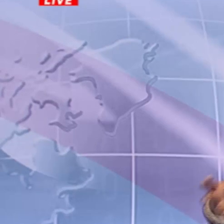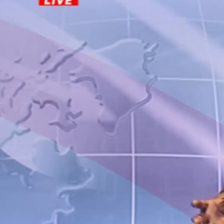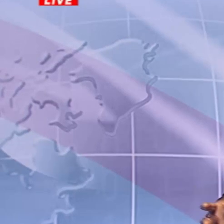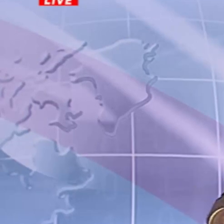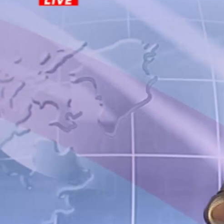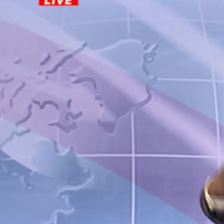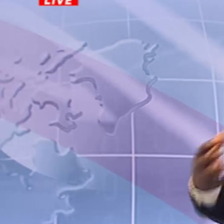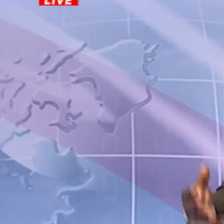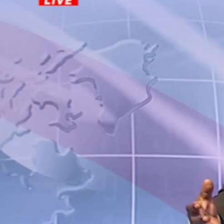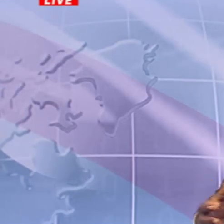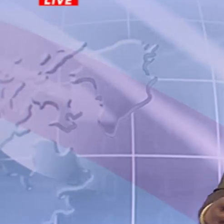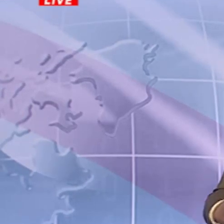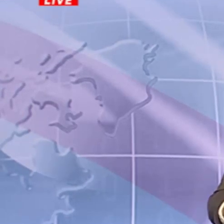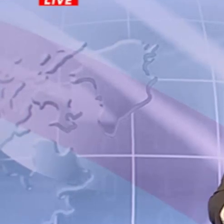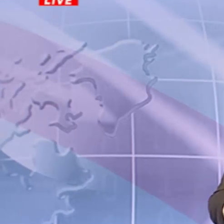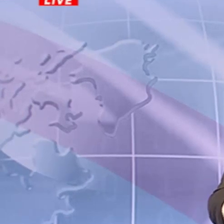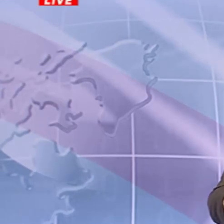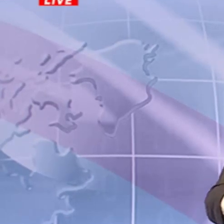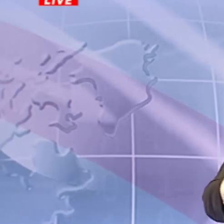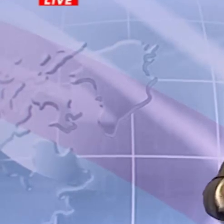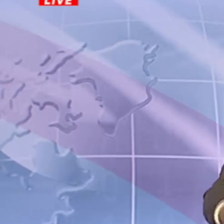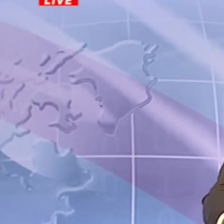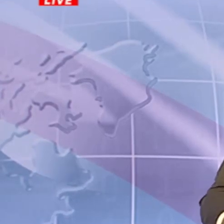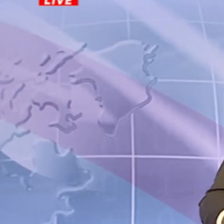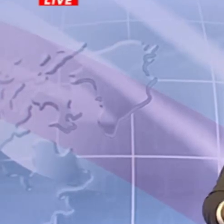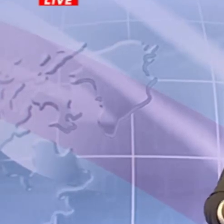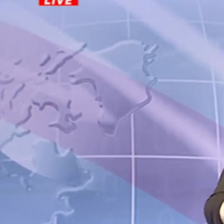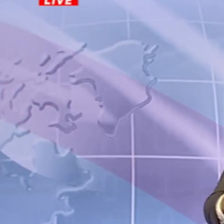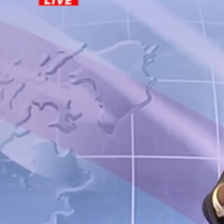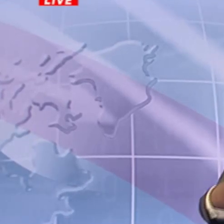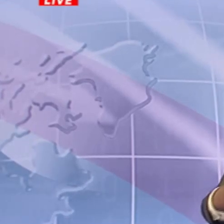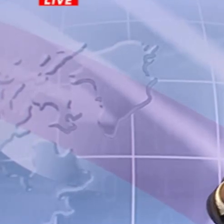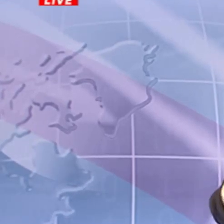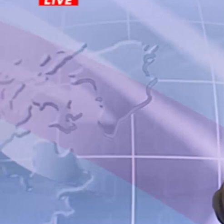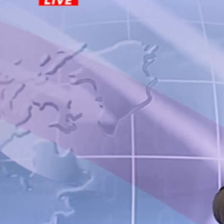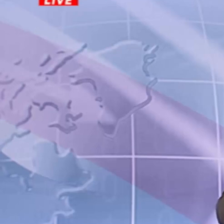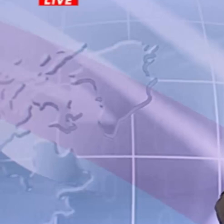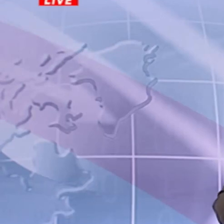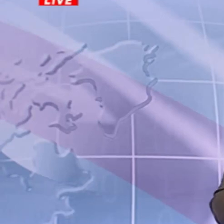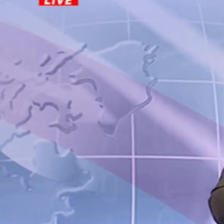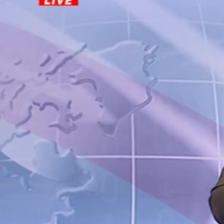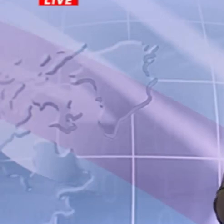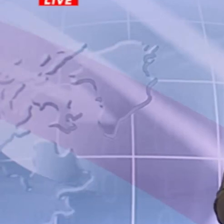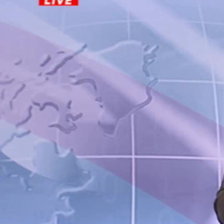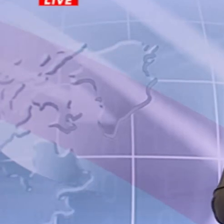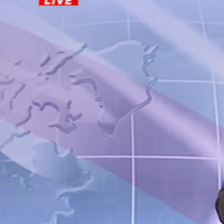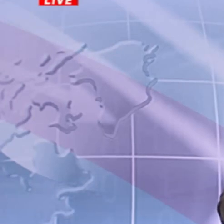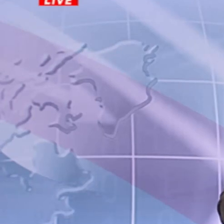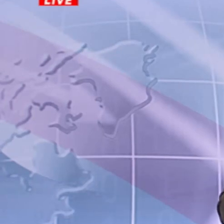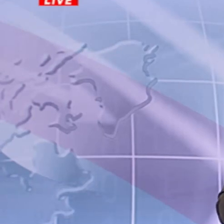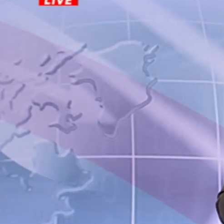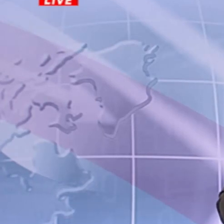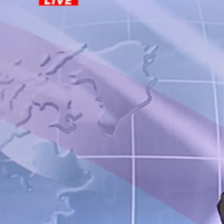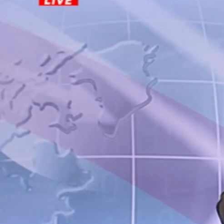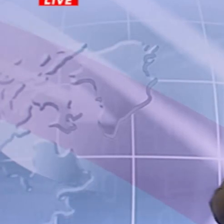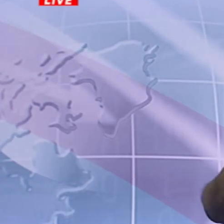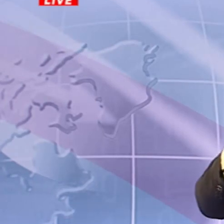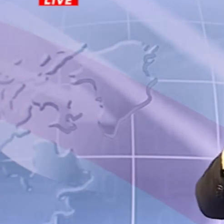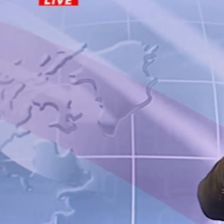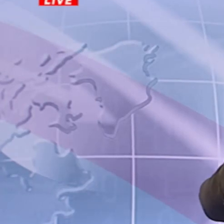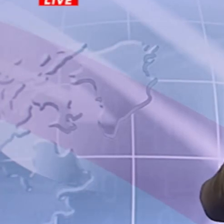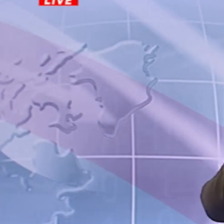of these ones regionally? What is the reach and spread? We need to be told and to know. Yeah. But the key thing is